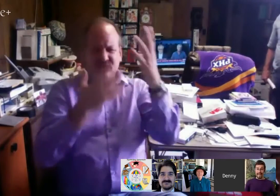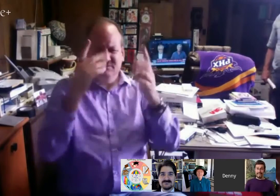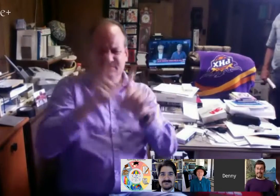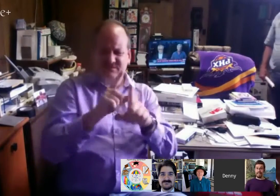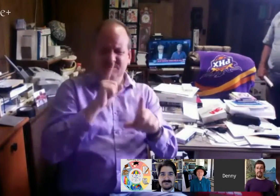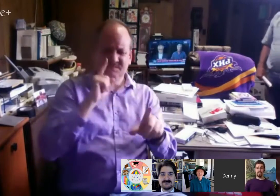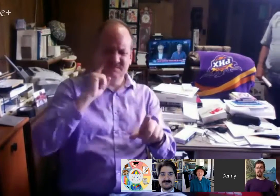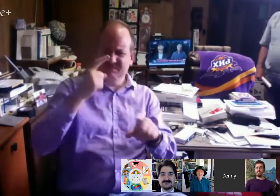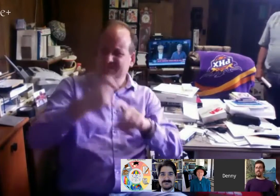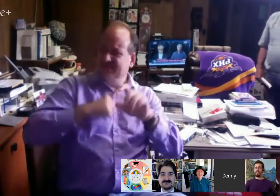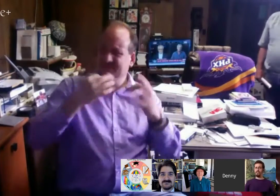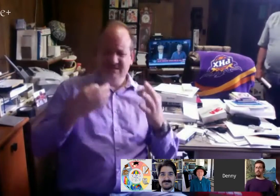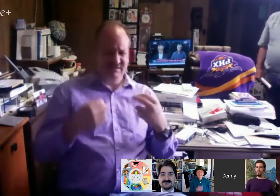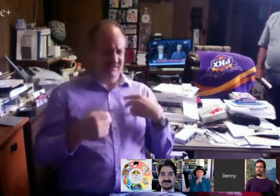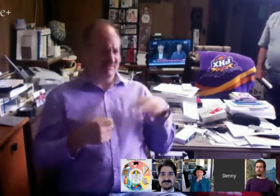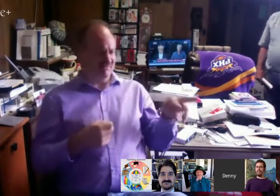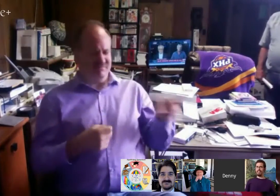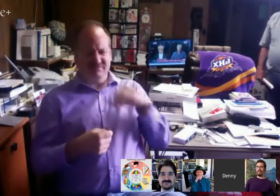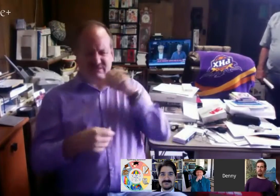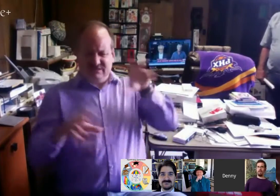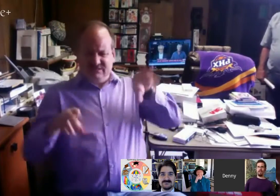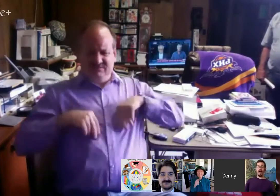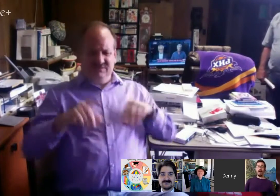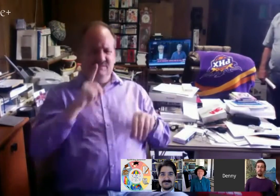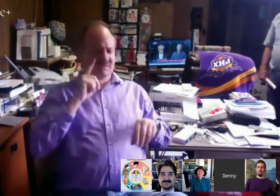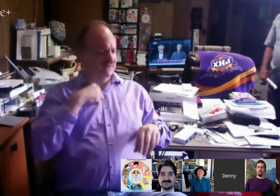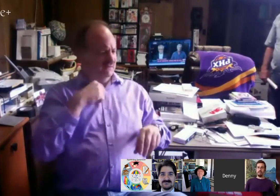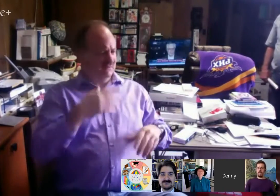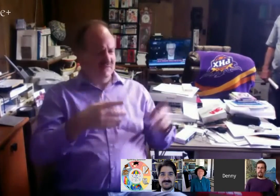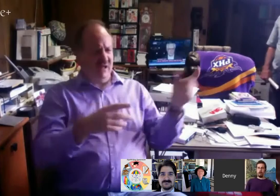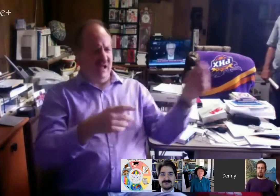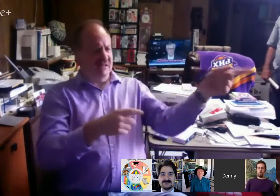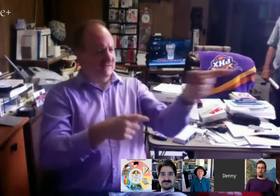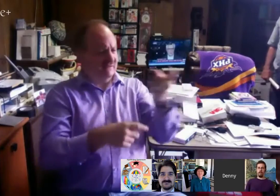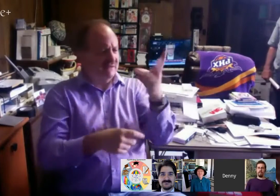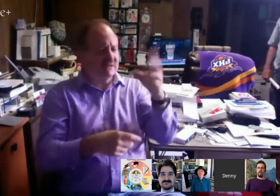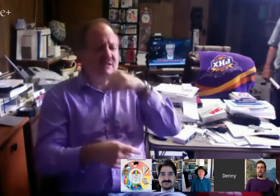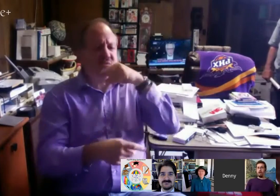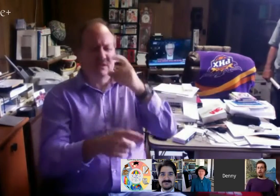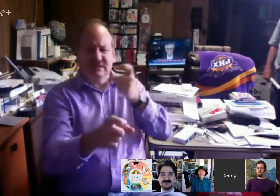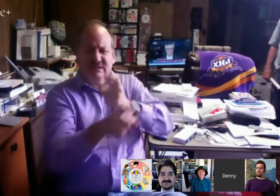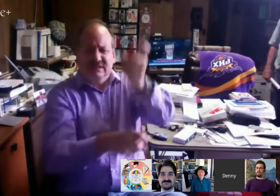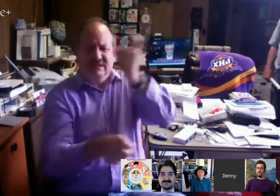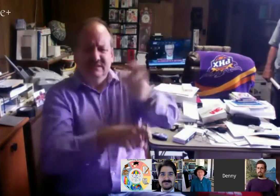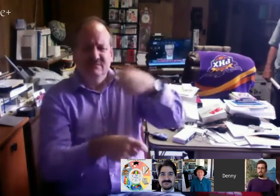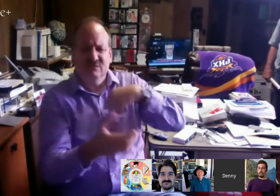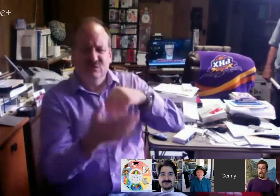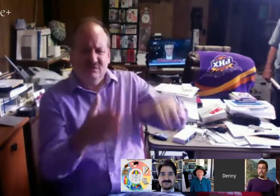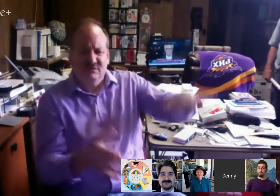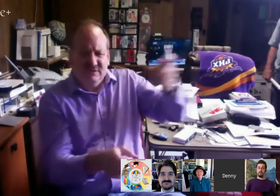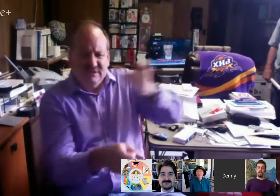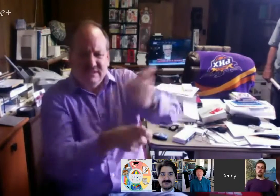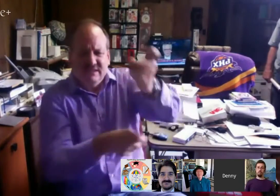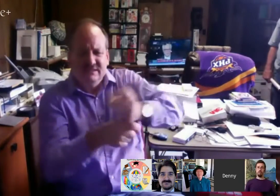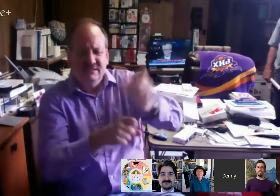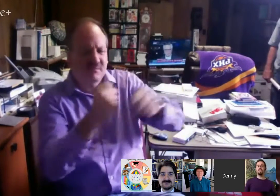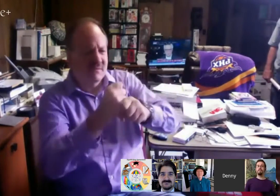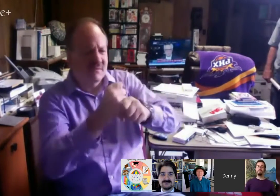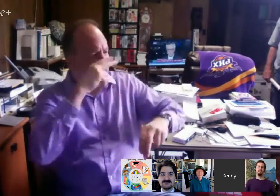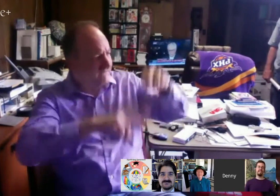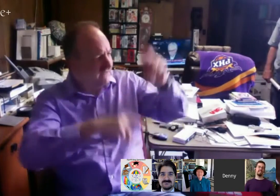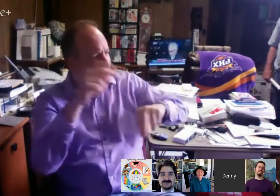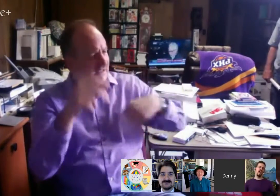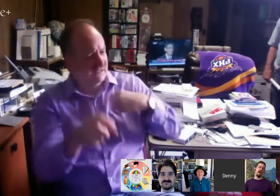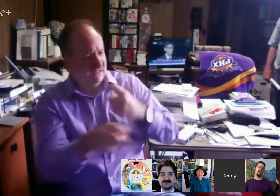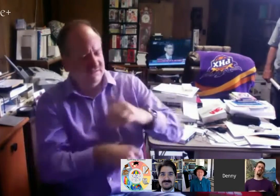up signing, and so it just felt really bad that I was signing at home, and then all these deaf classmates were